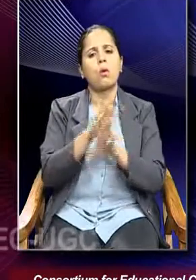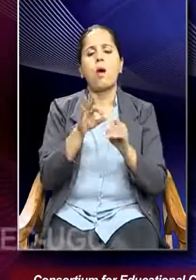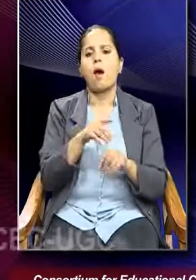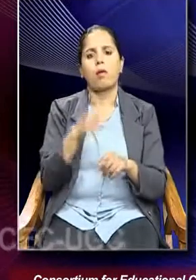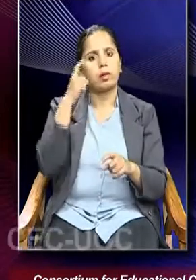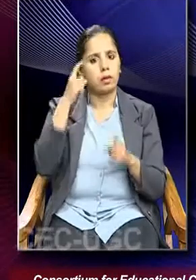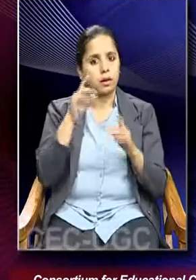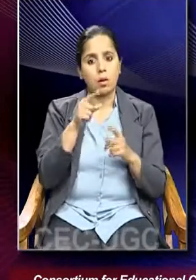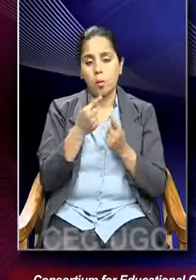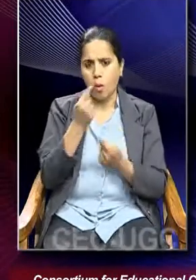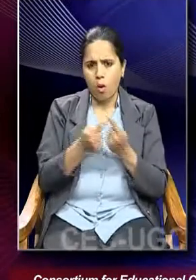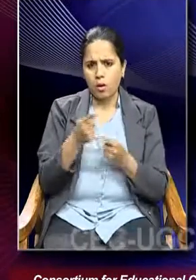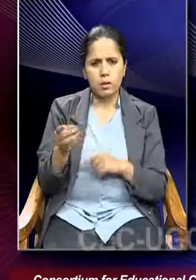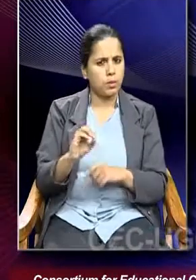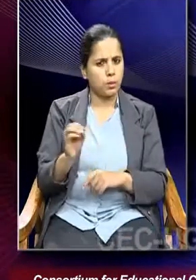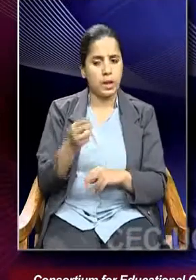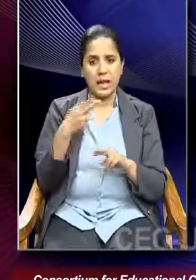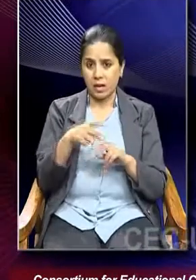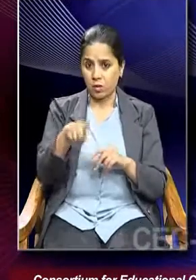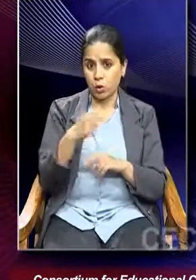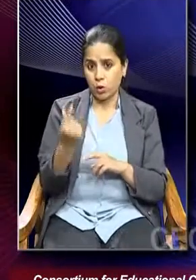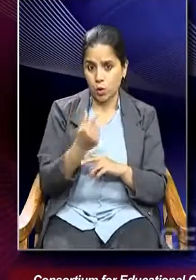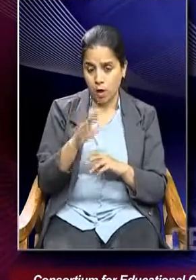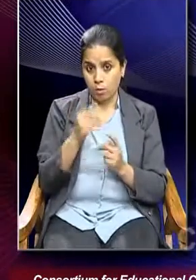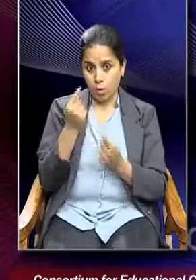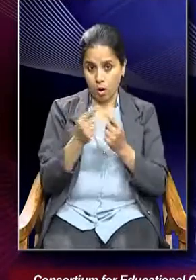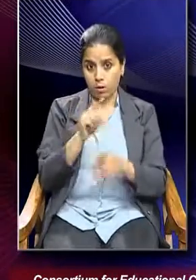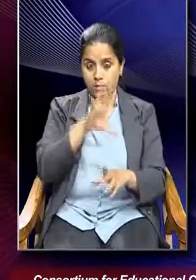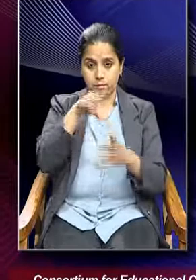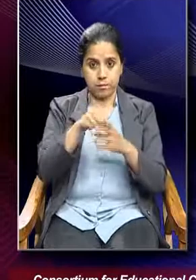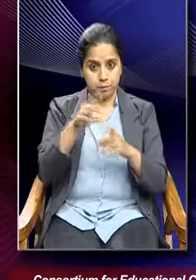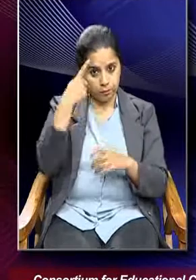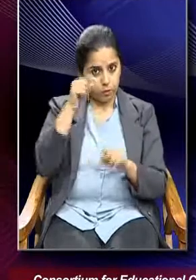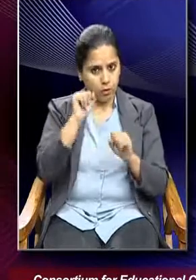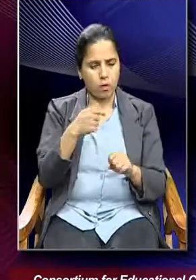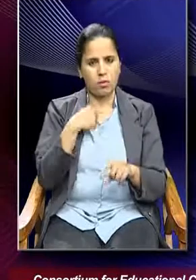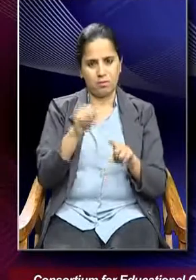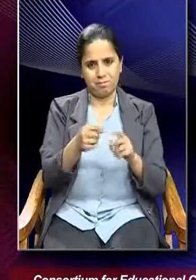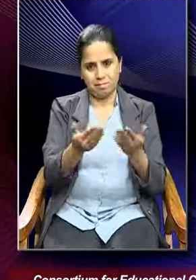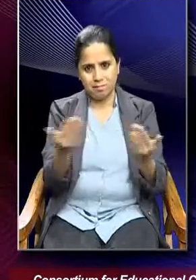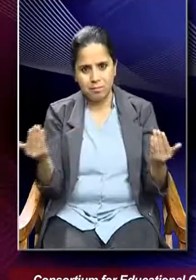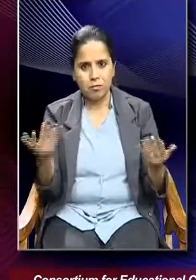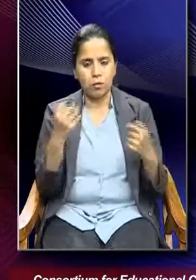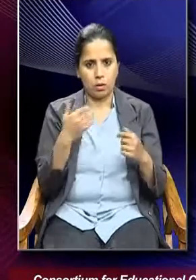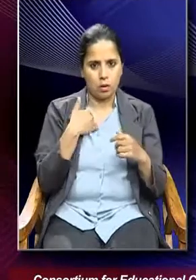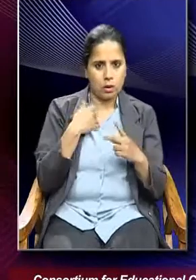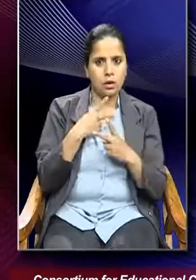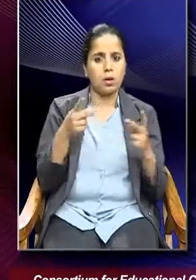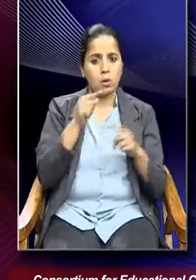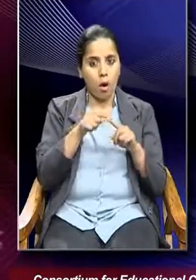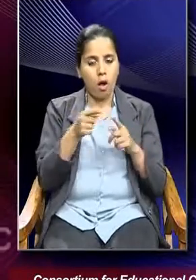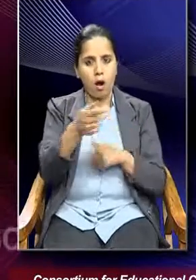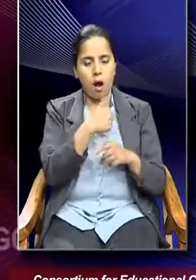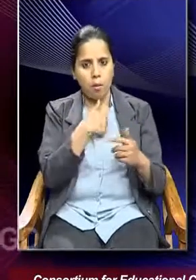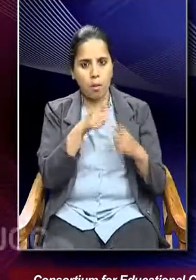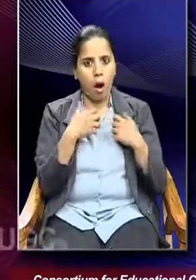not politically, even if you use it politically for gaining the votes and for the political vested interest,